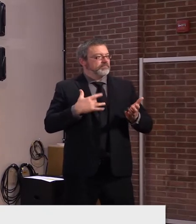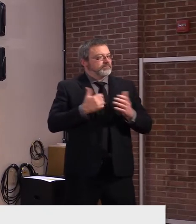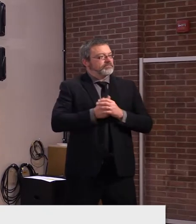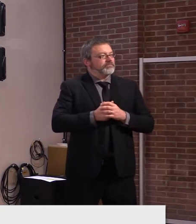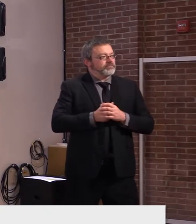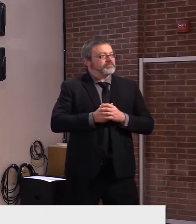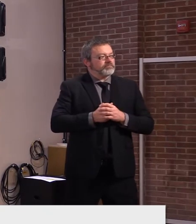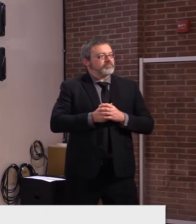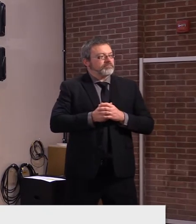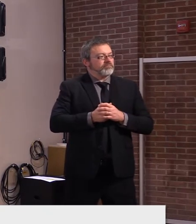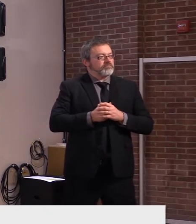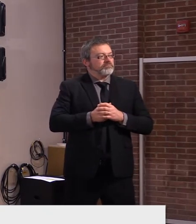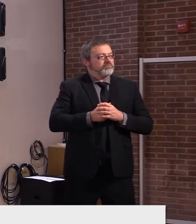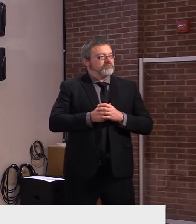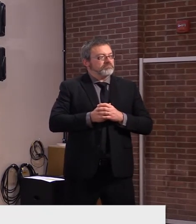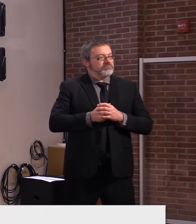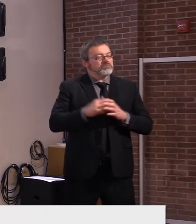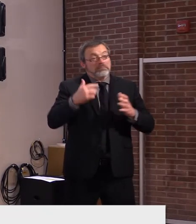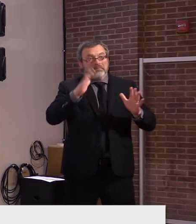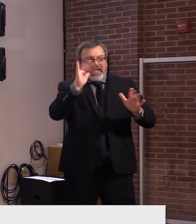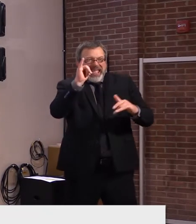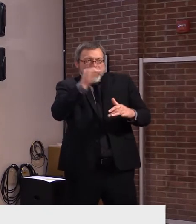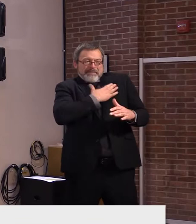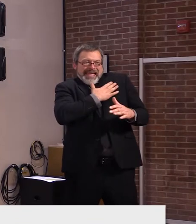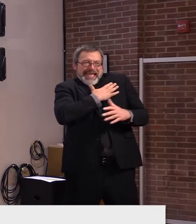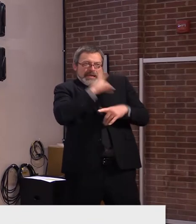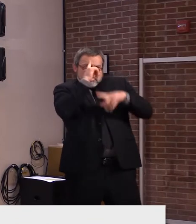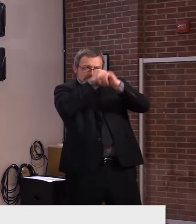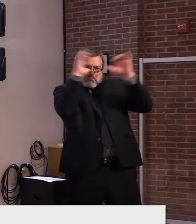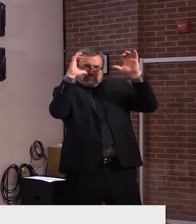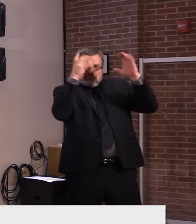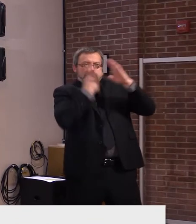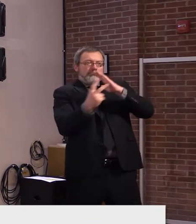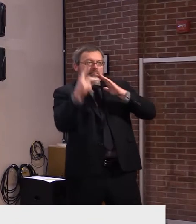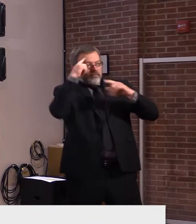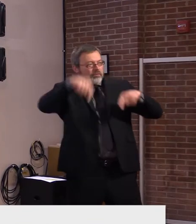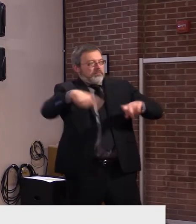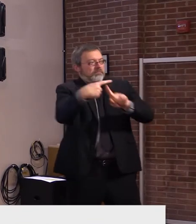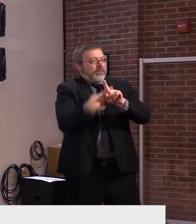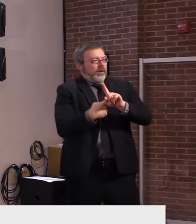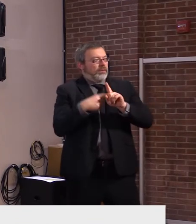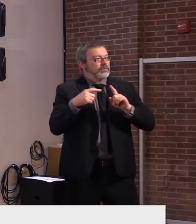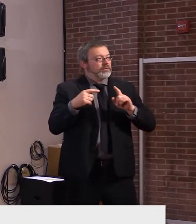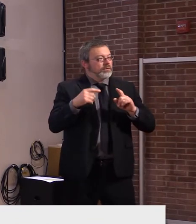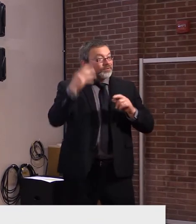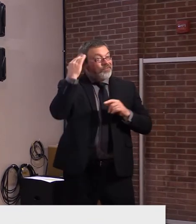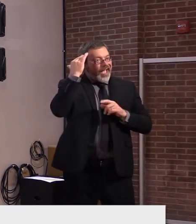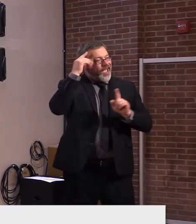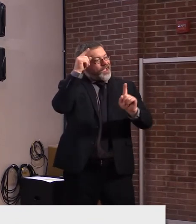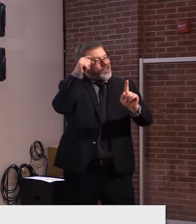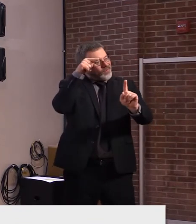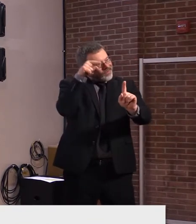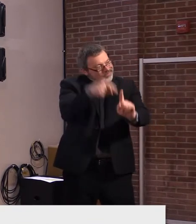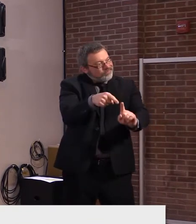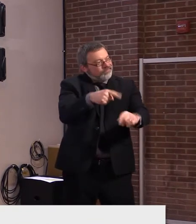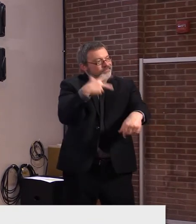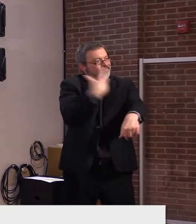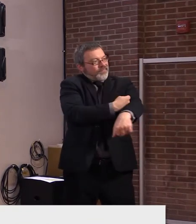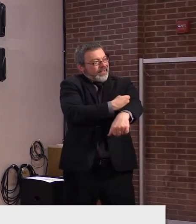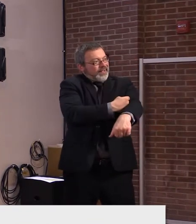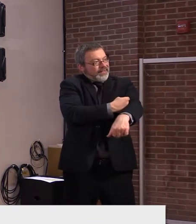month of September. Turning to vaccinations, we see that we have an uptick, actually, in the number of Vermonters who are starting to